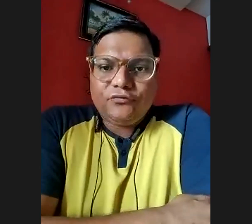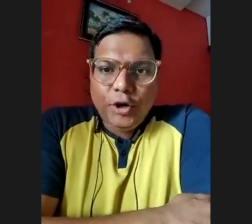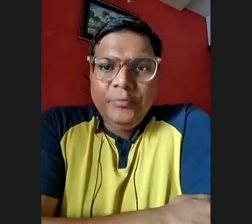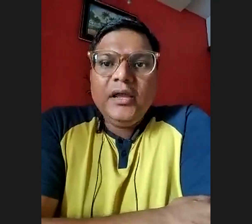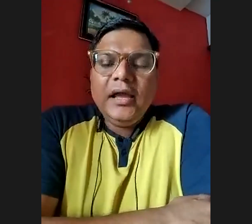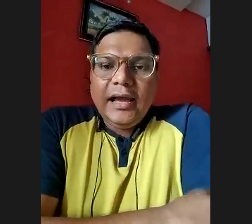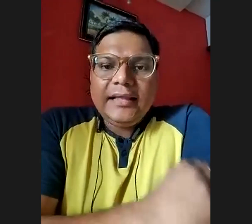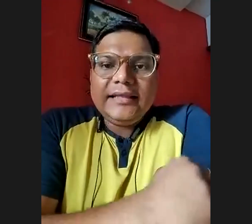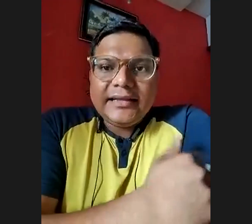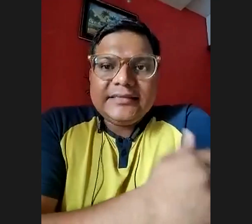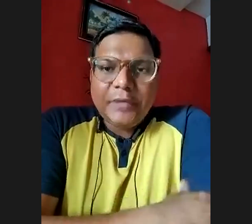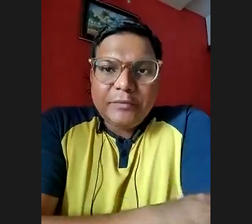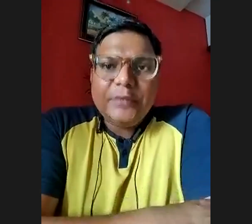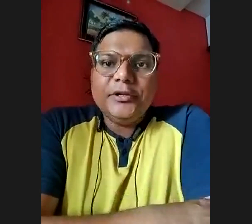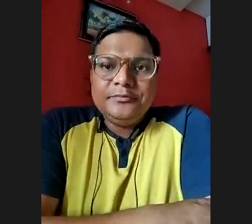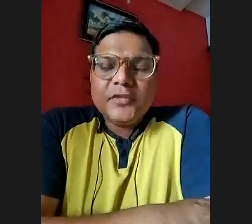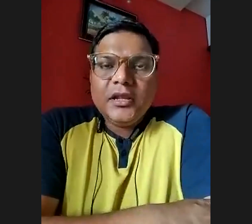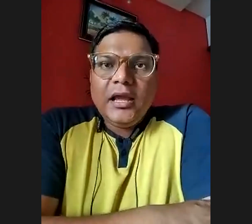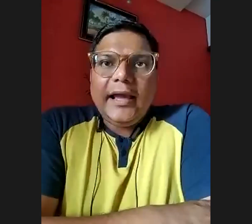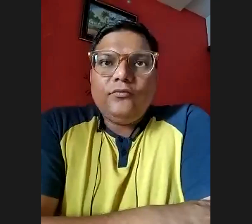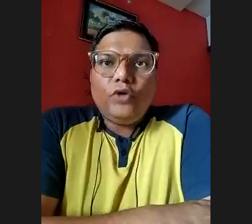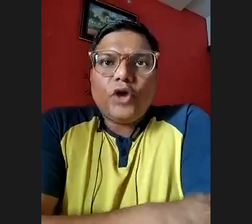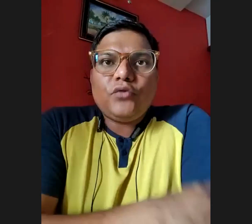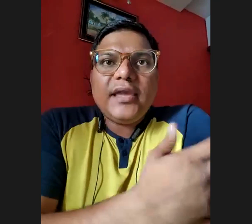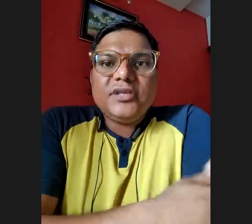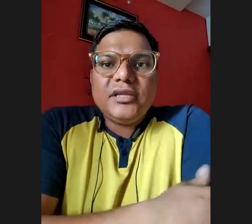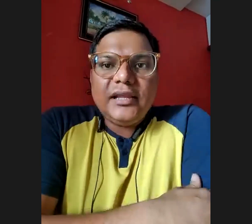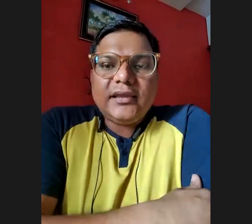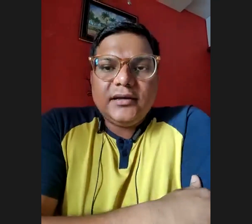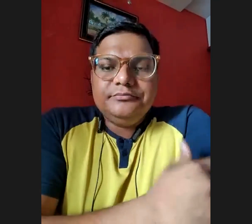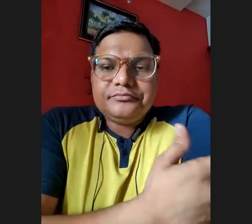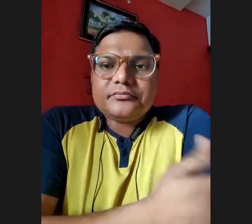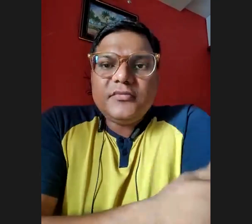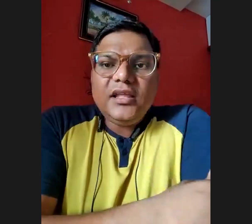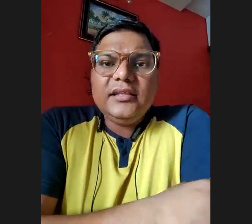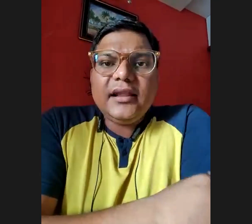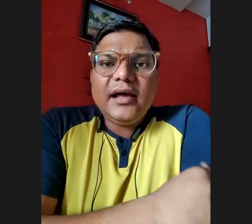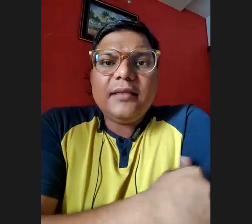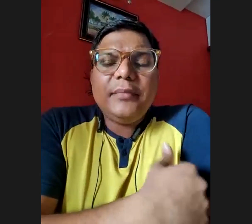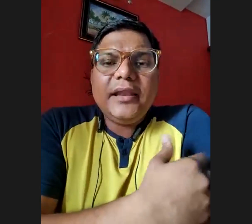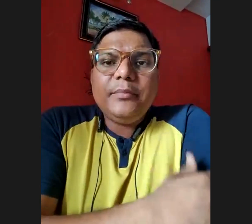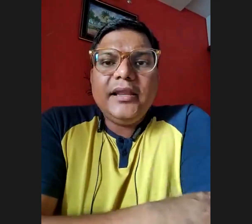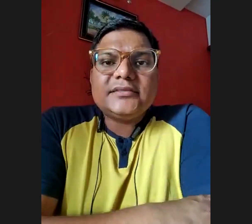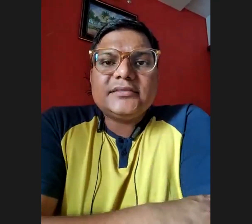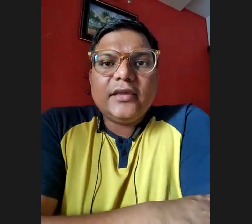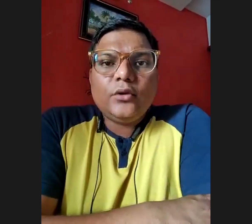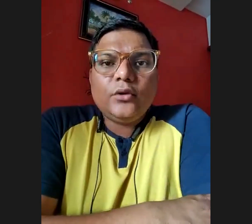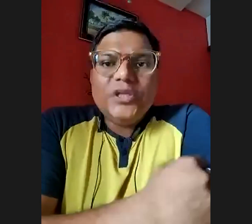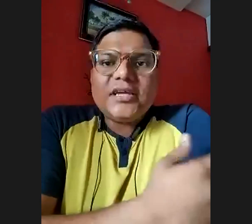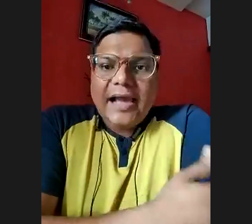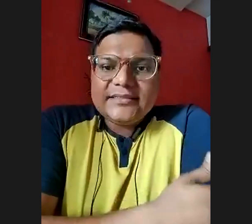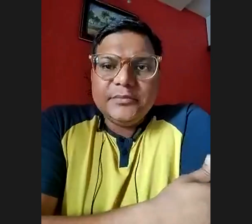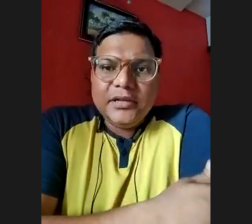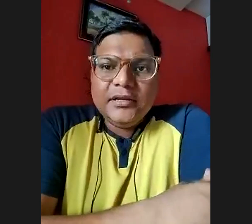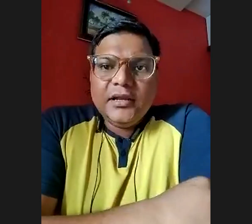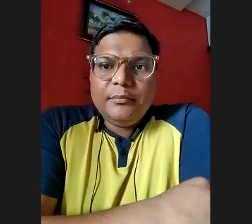our platform, and that is helping people. And what we have seen, like there are many buildings like which